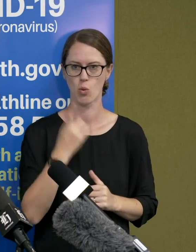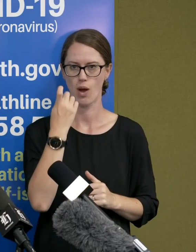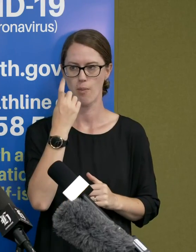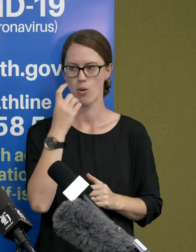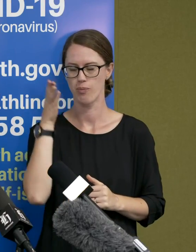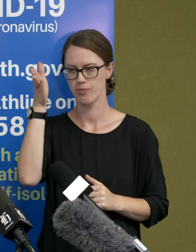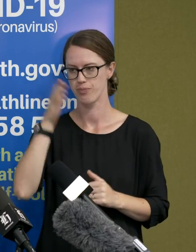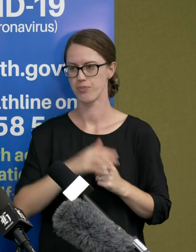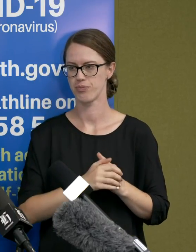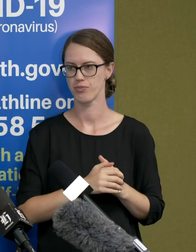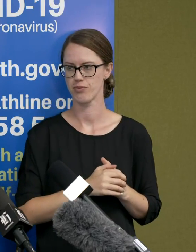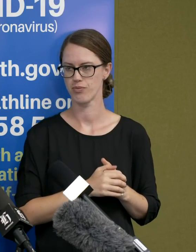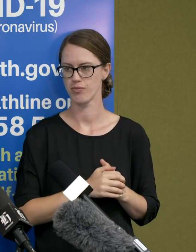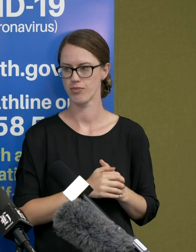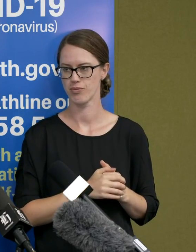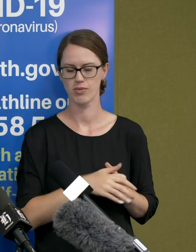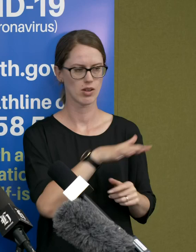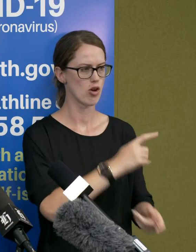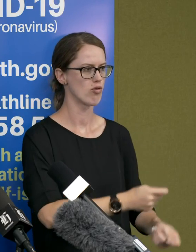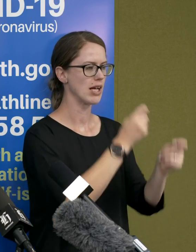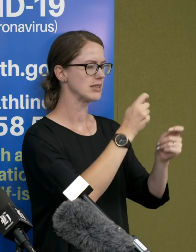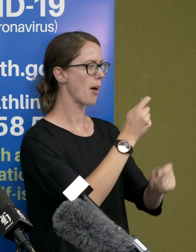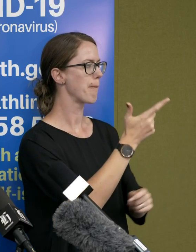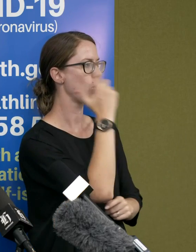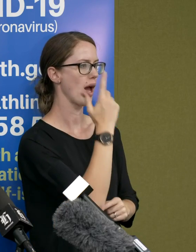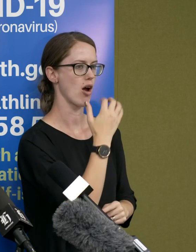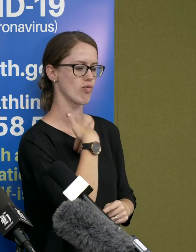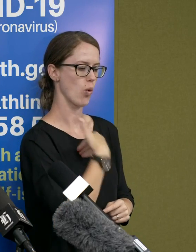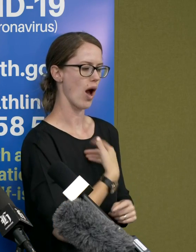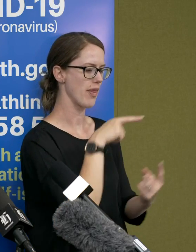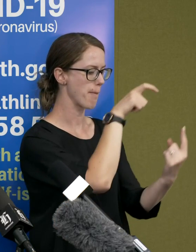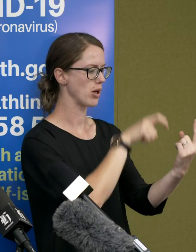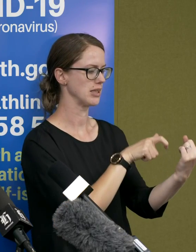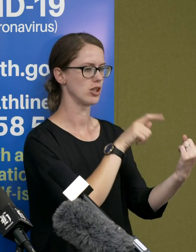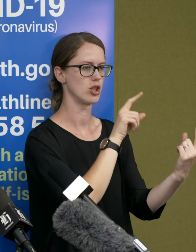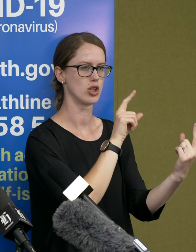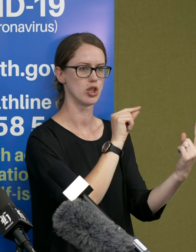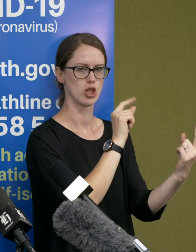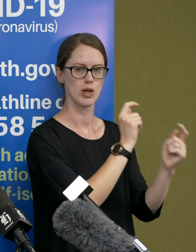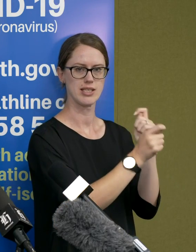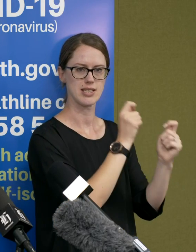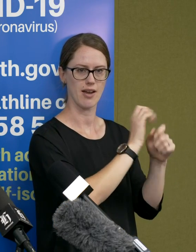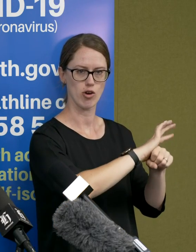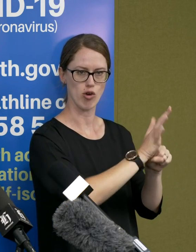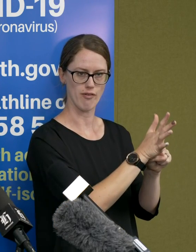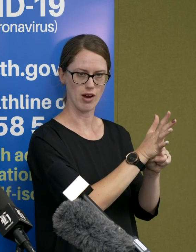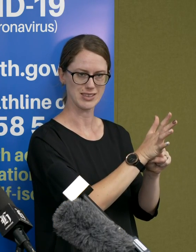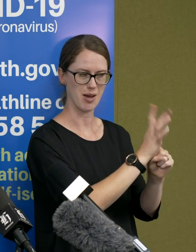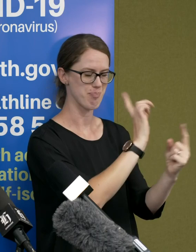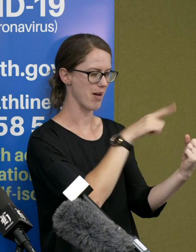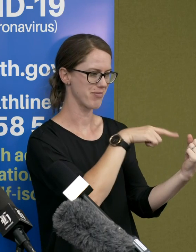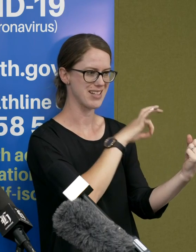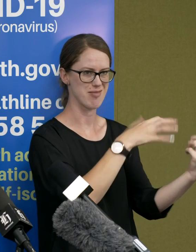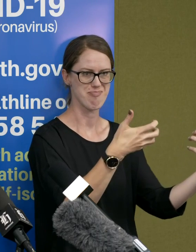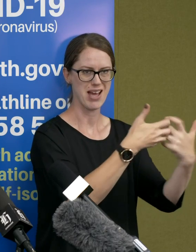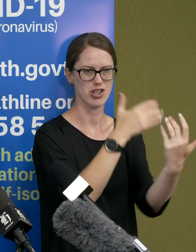more question over here. A case has been raised with us where an employer required that someone undergo a test for COVID-19, but because they